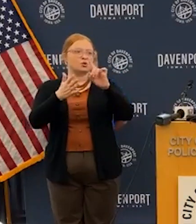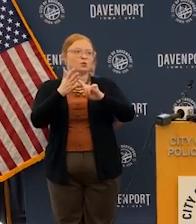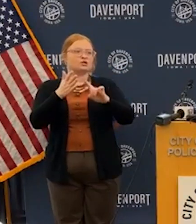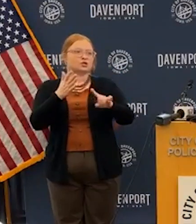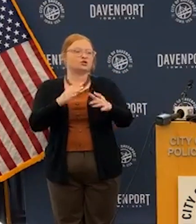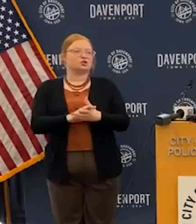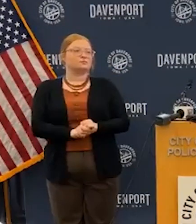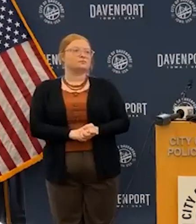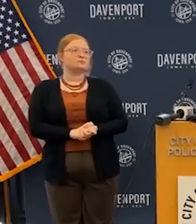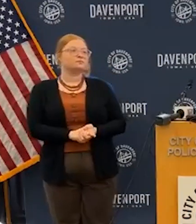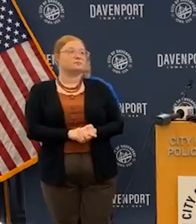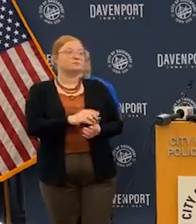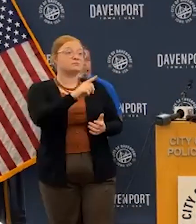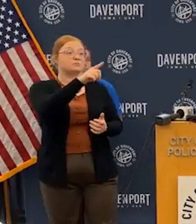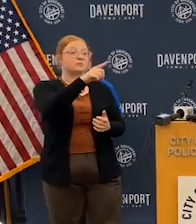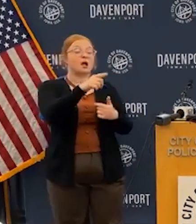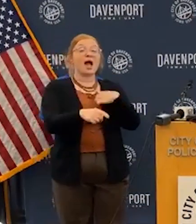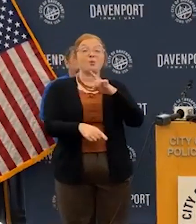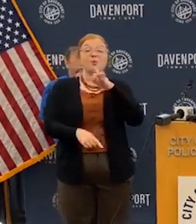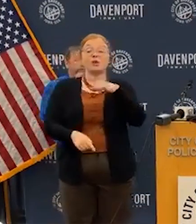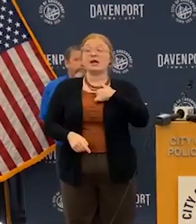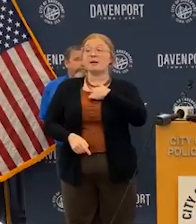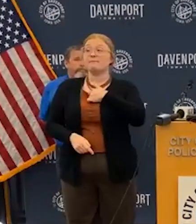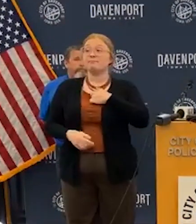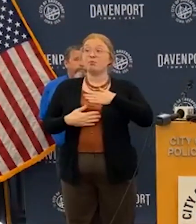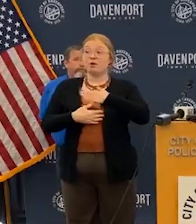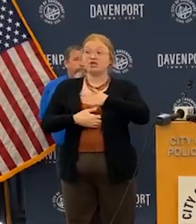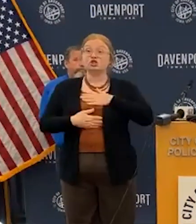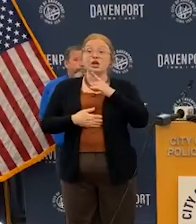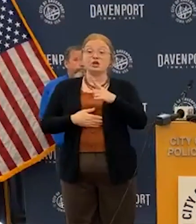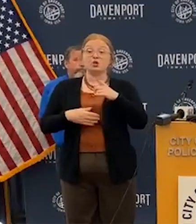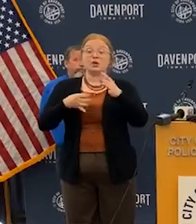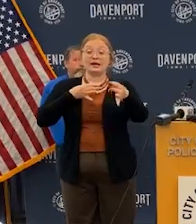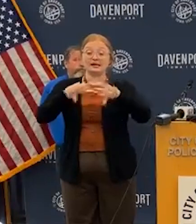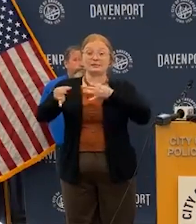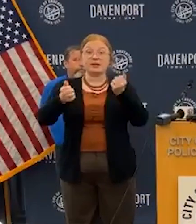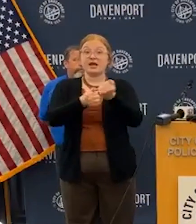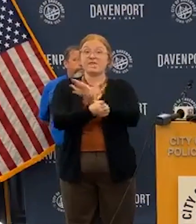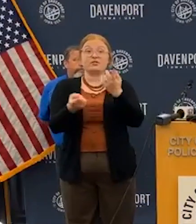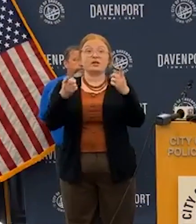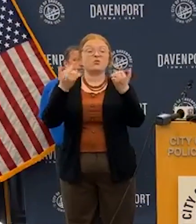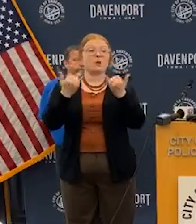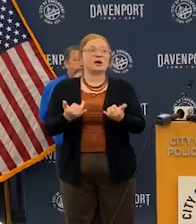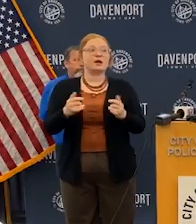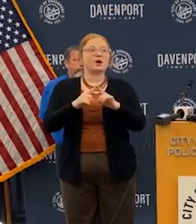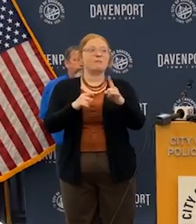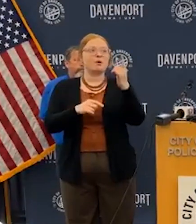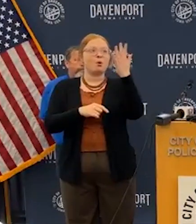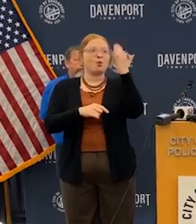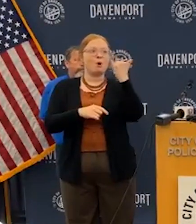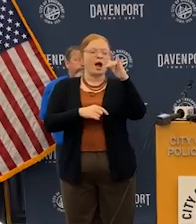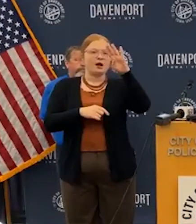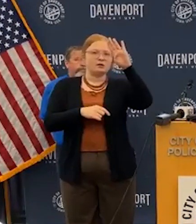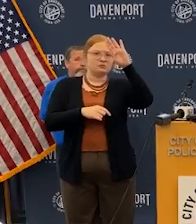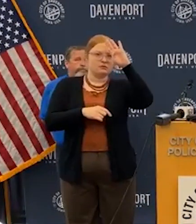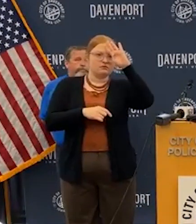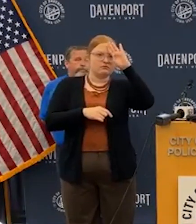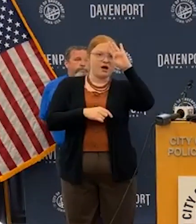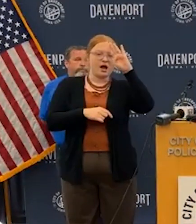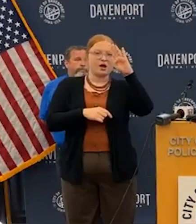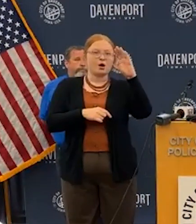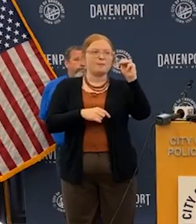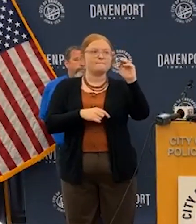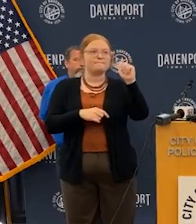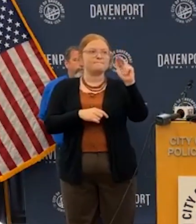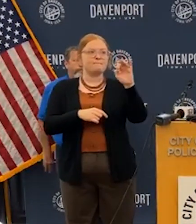on right now with this process. My question is, why is the fire marshal, fire commander not here explaining how the rescue or the search is going to be?